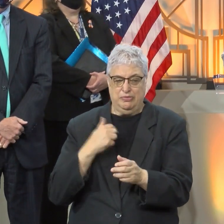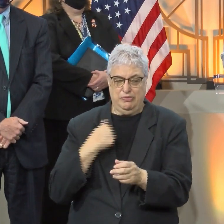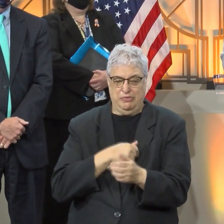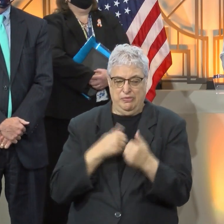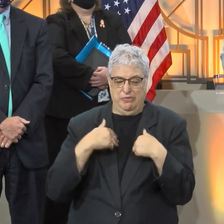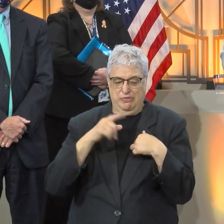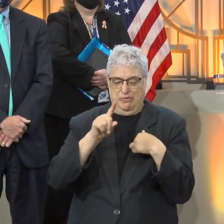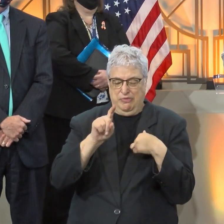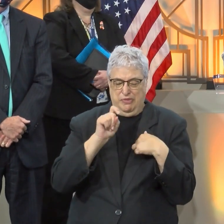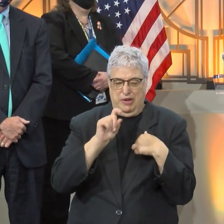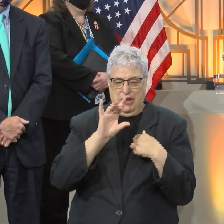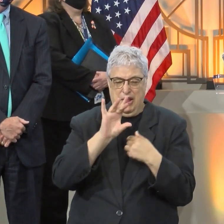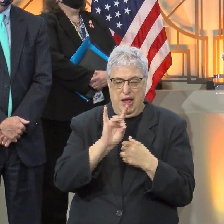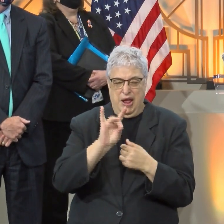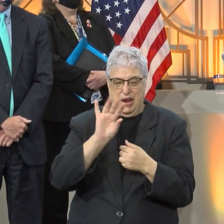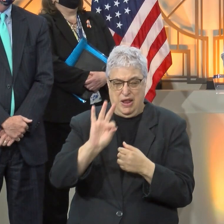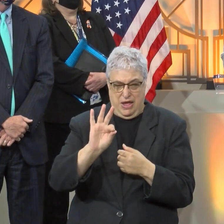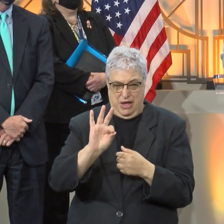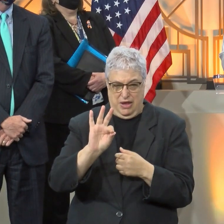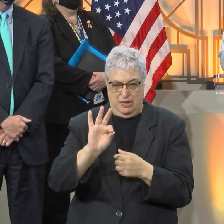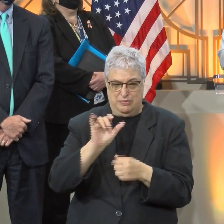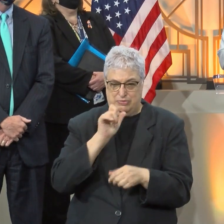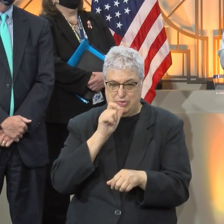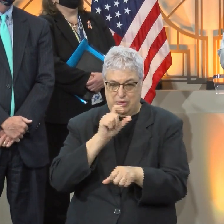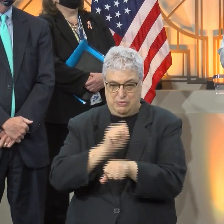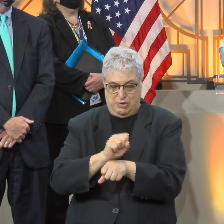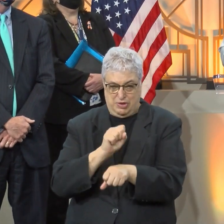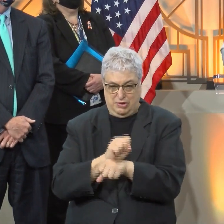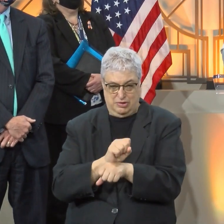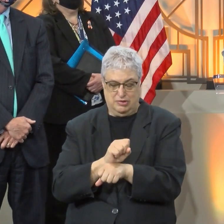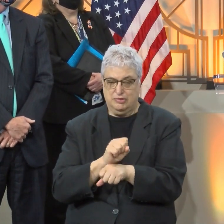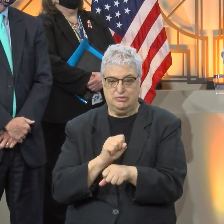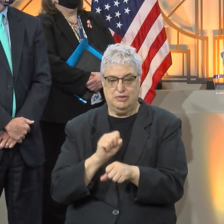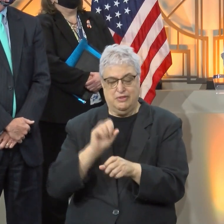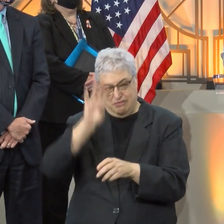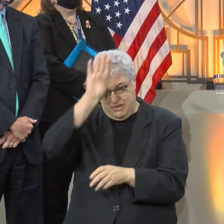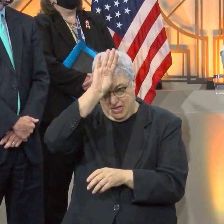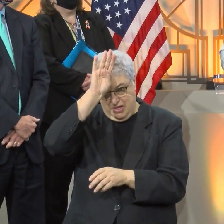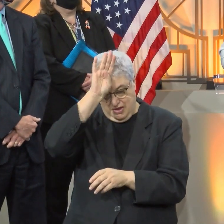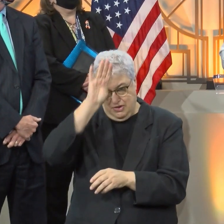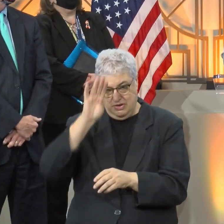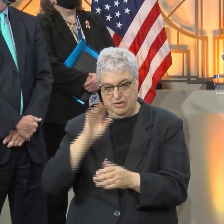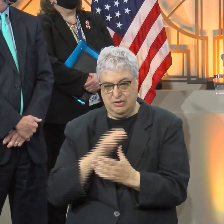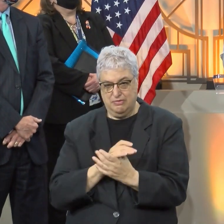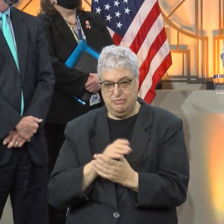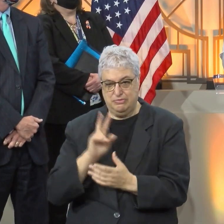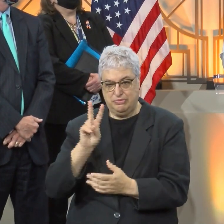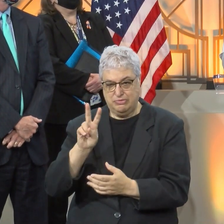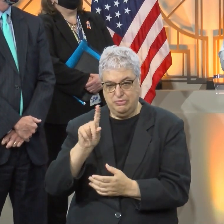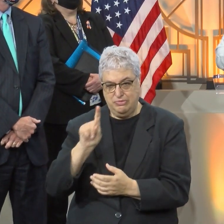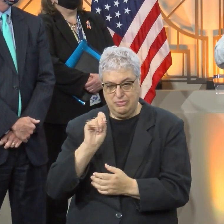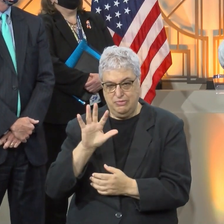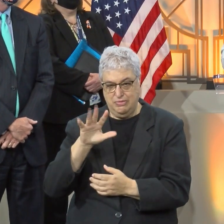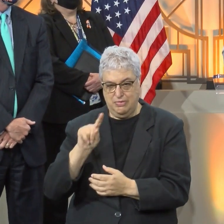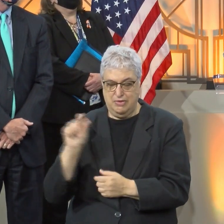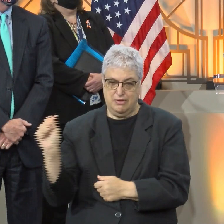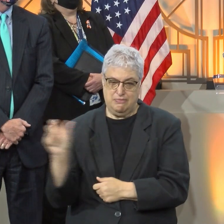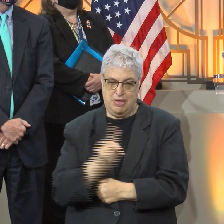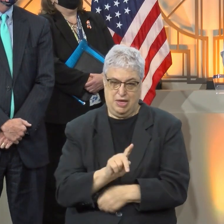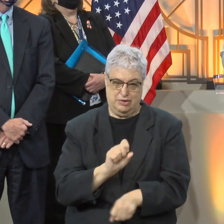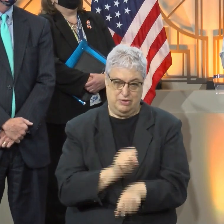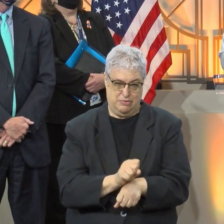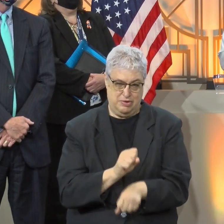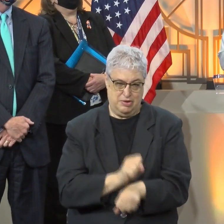had 189 firefighters who have contracted coronavirus. 151 of those are back at